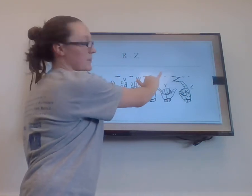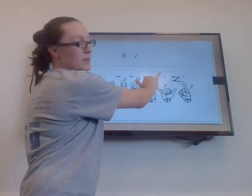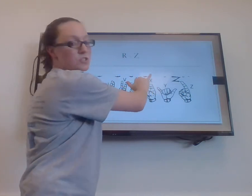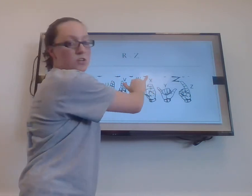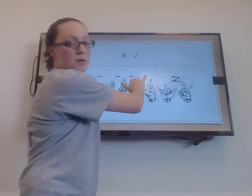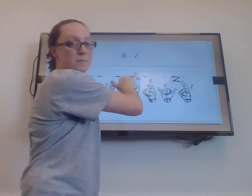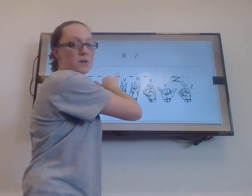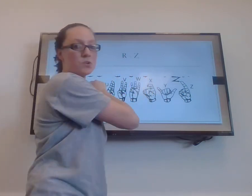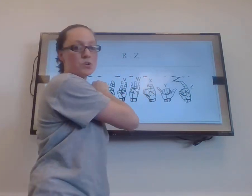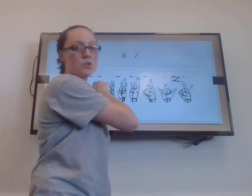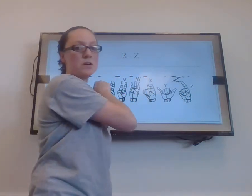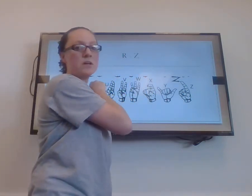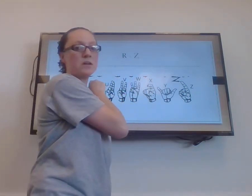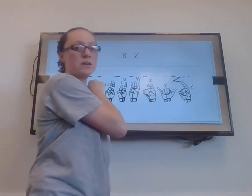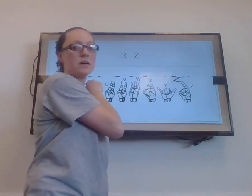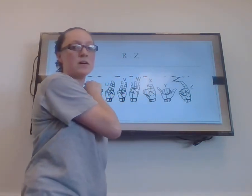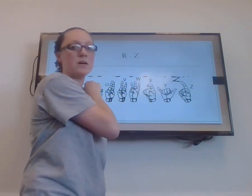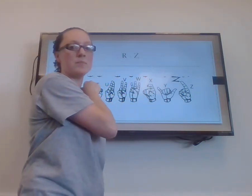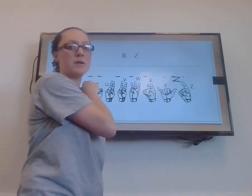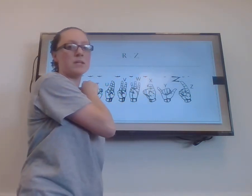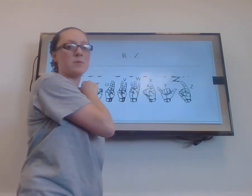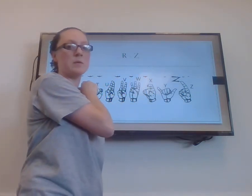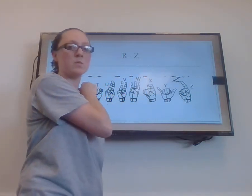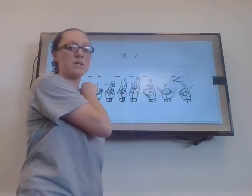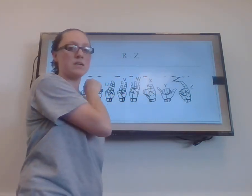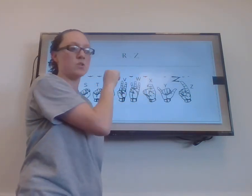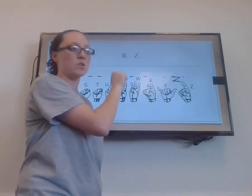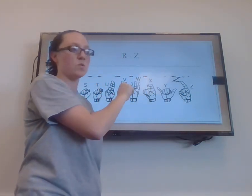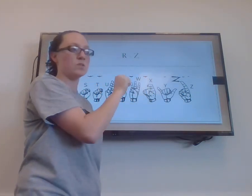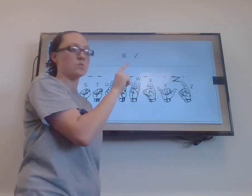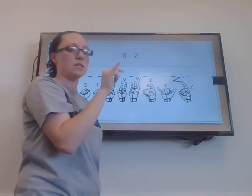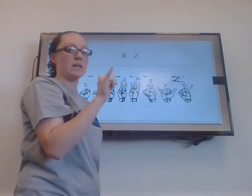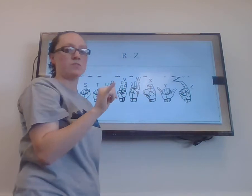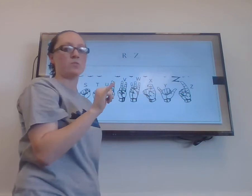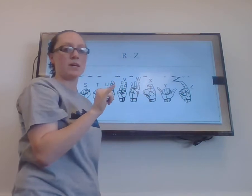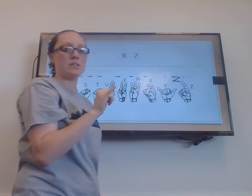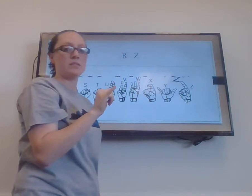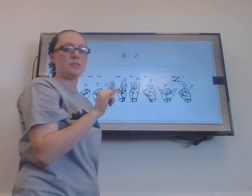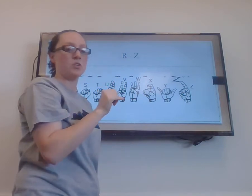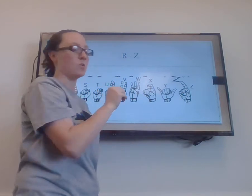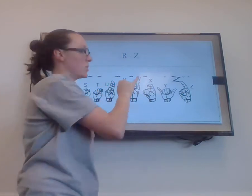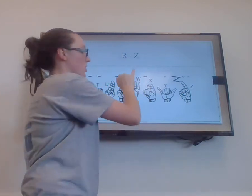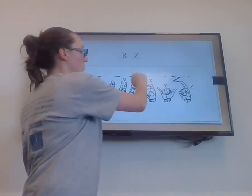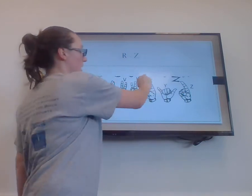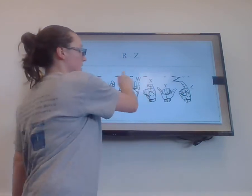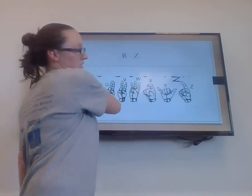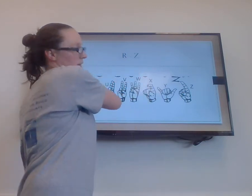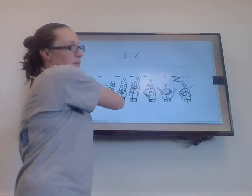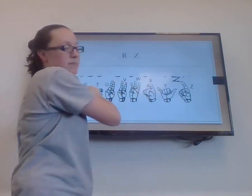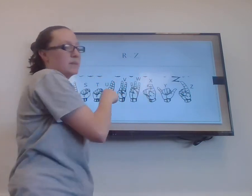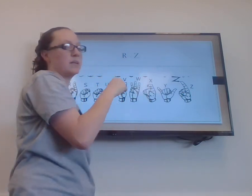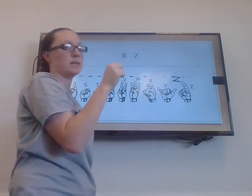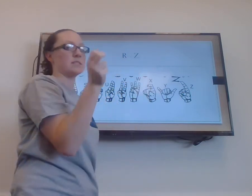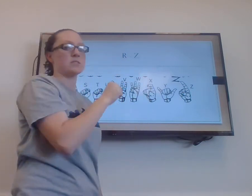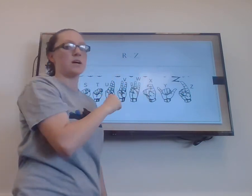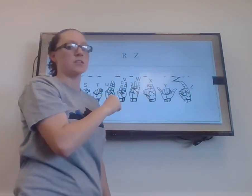because you're going to mirror, and the people reading you are going to read left to right. You don't want to go right to left because it's not going to look